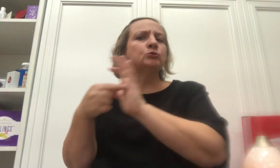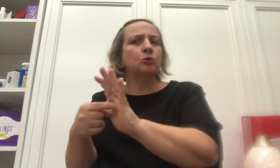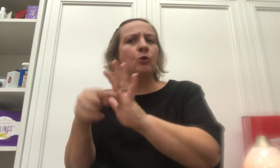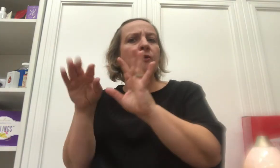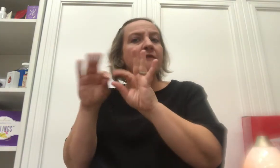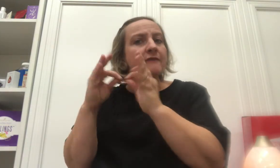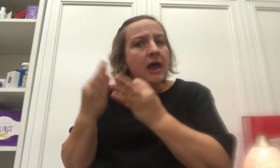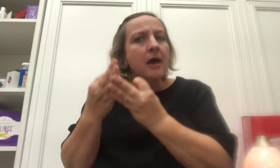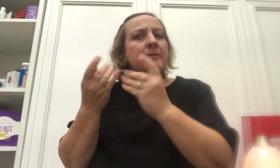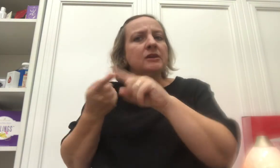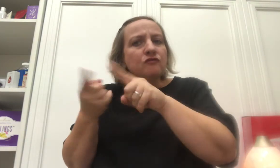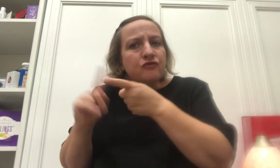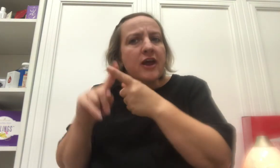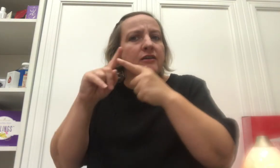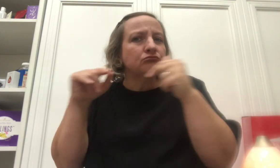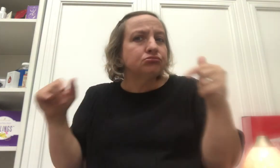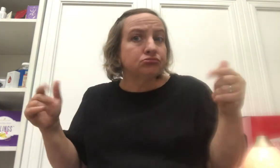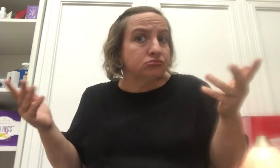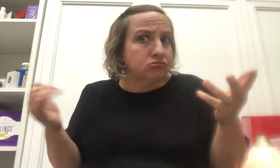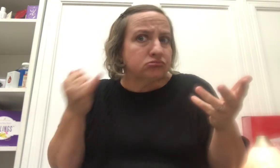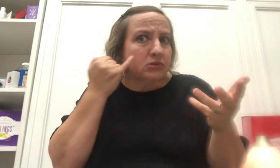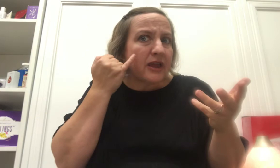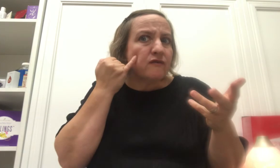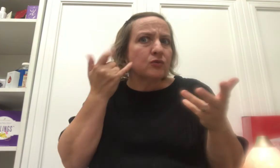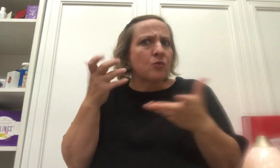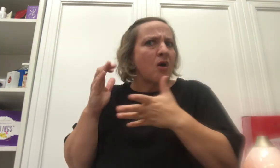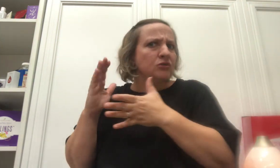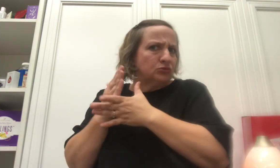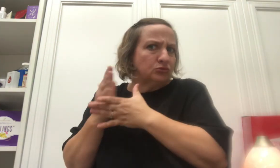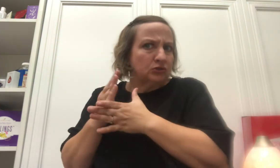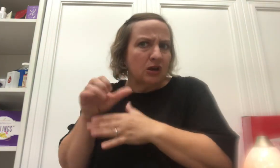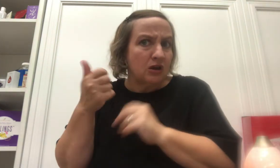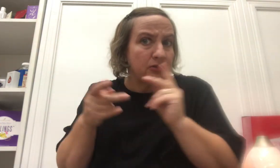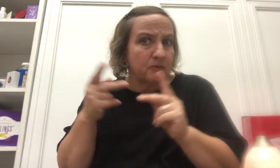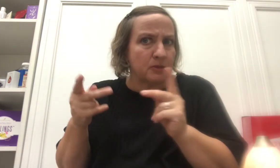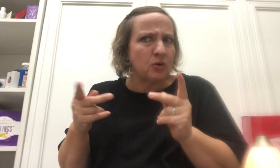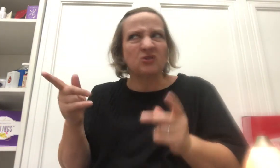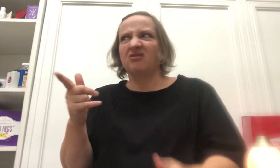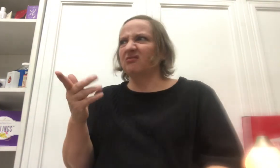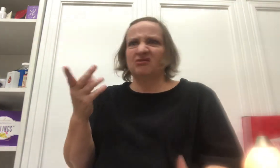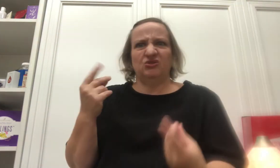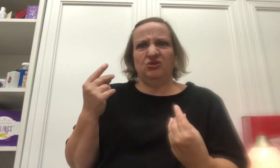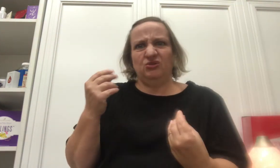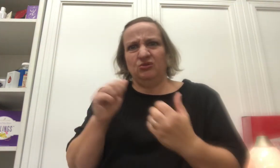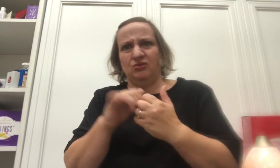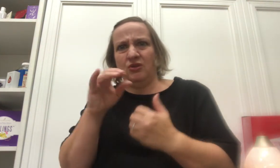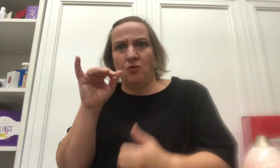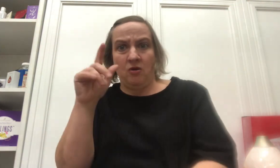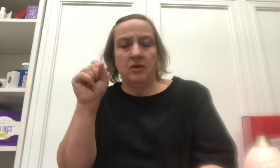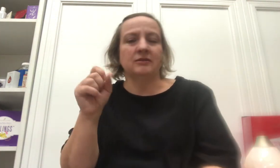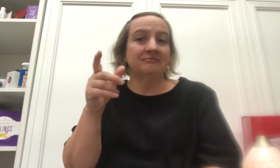video so that you can show your family and friends who don't know sign language, and you can share with other people